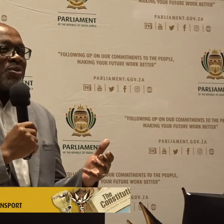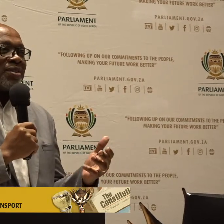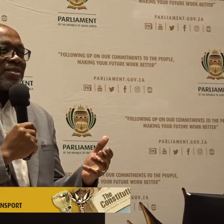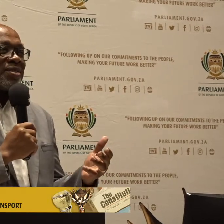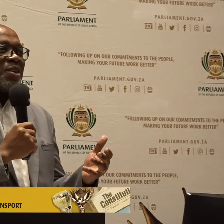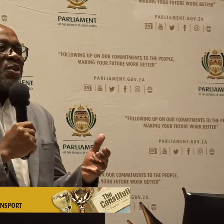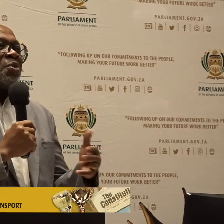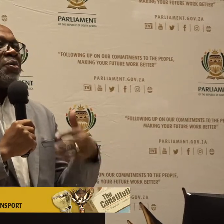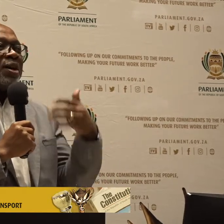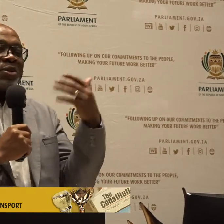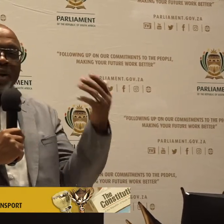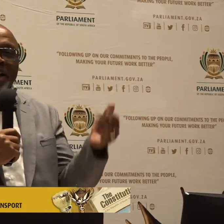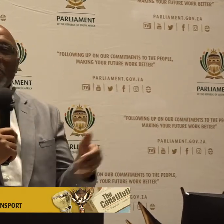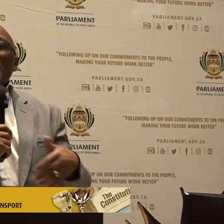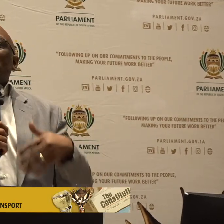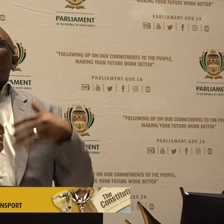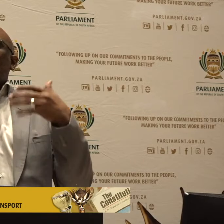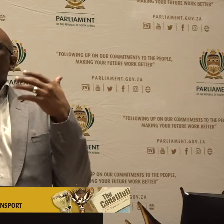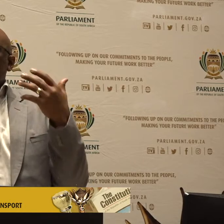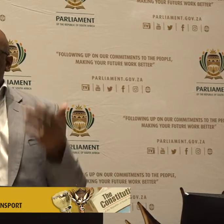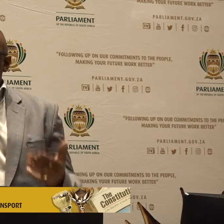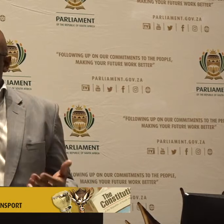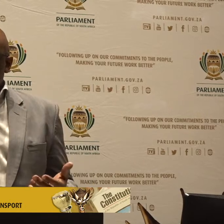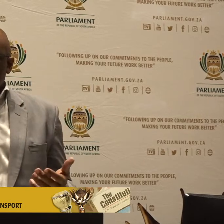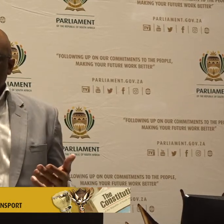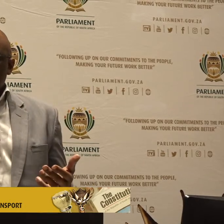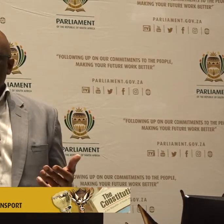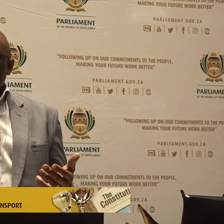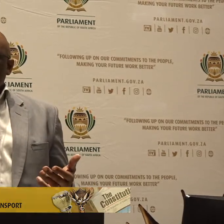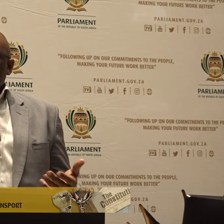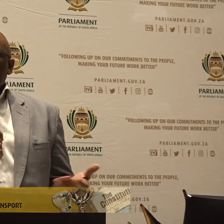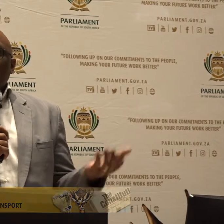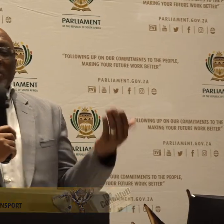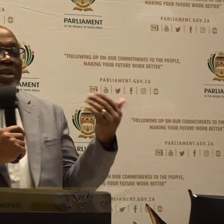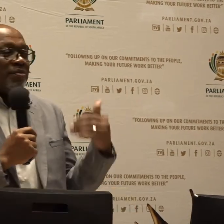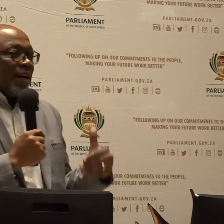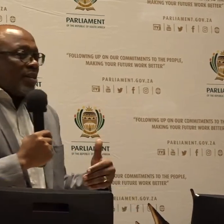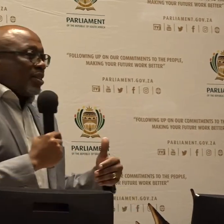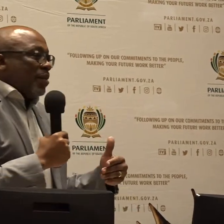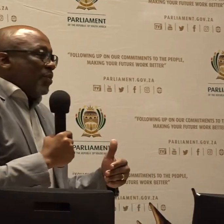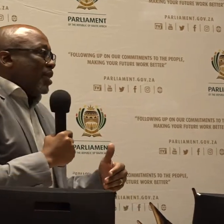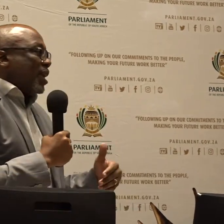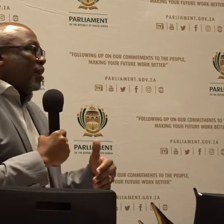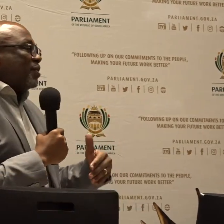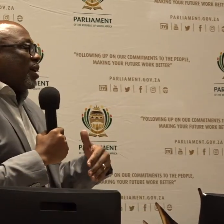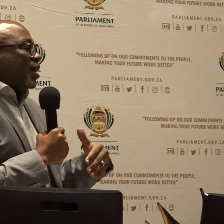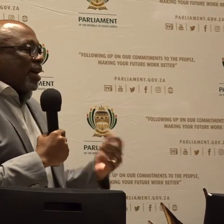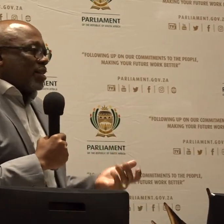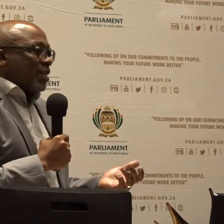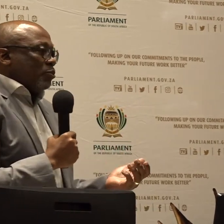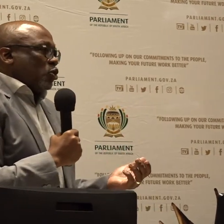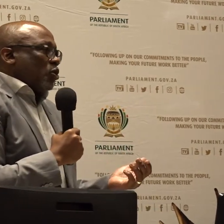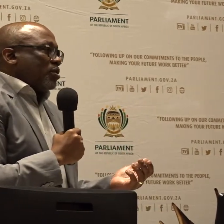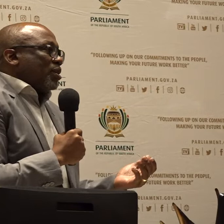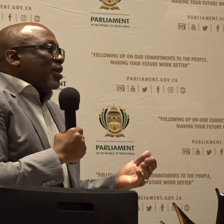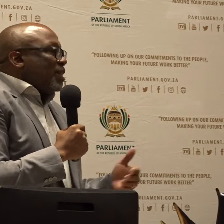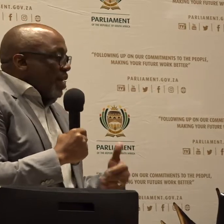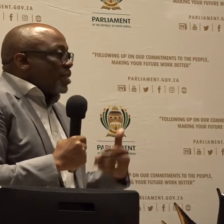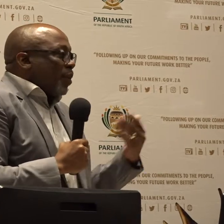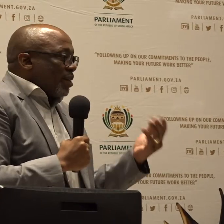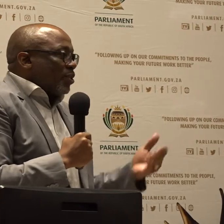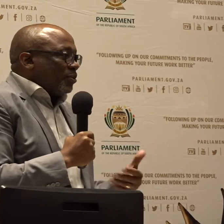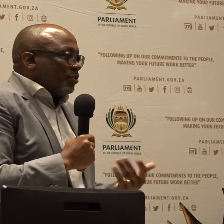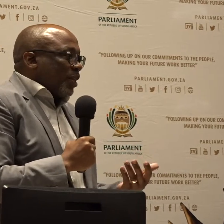democratic process we want to allow people to express themselves you don't invite them and thereafter cut them short